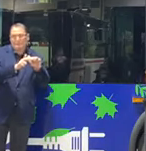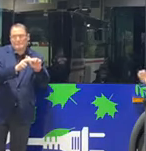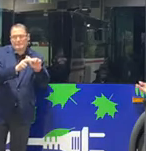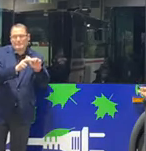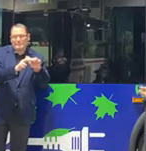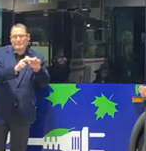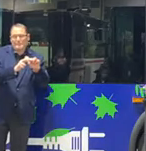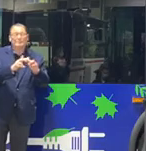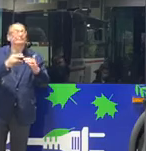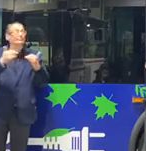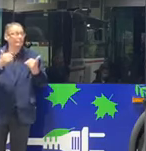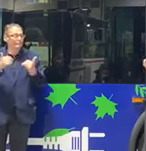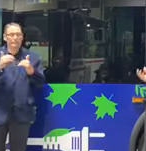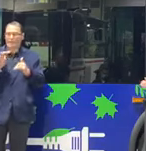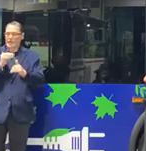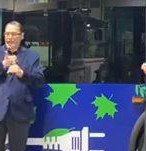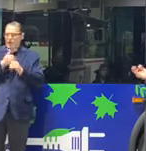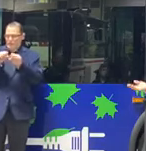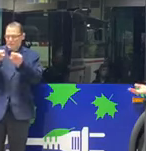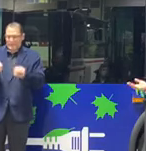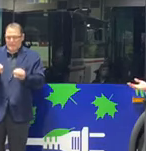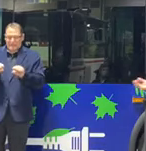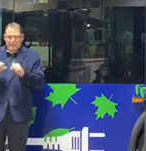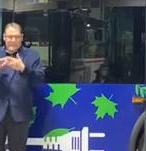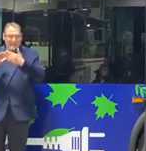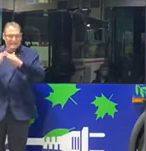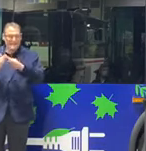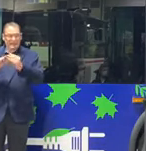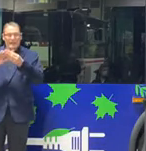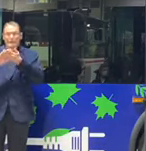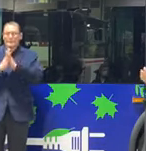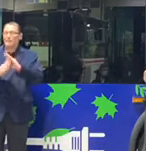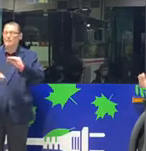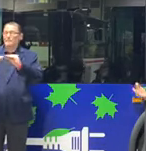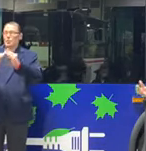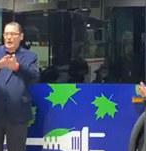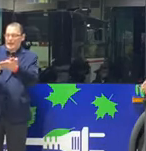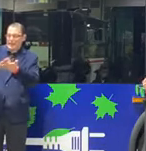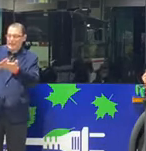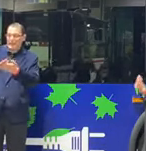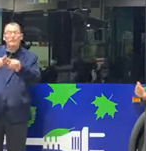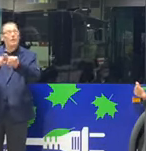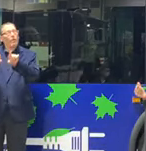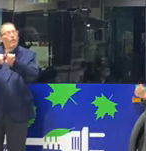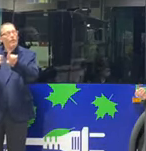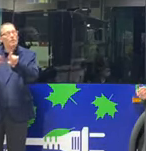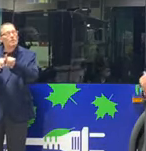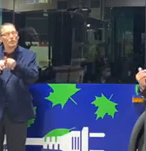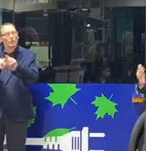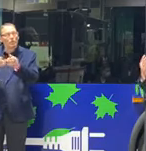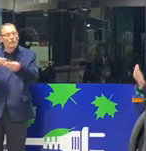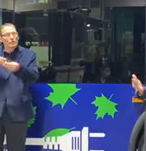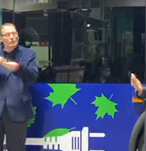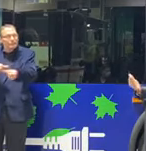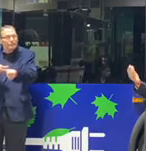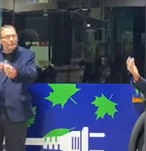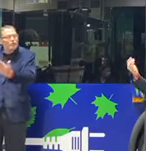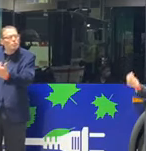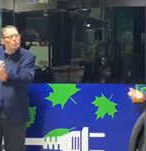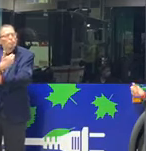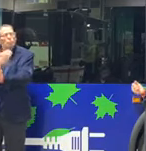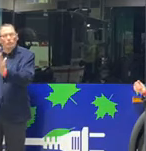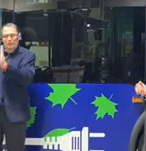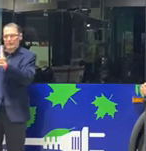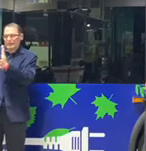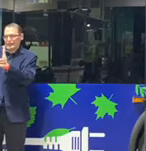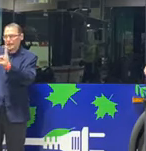that we make our system and our city cleaner, but we also offer to the public the efficiency that new technology